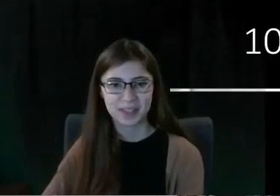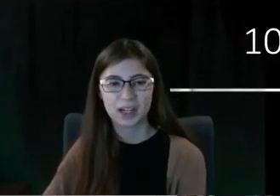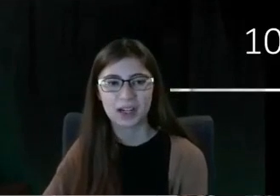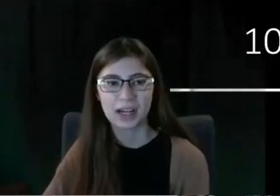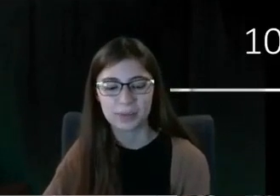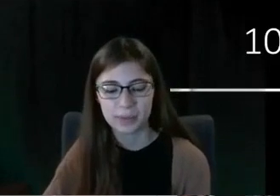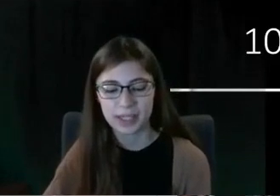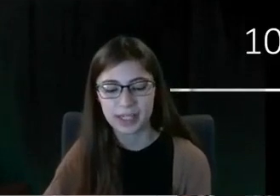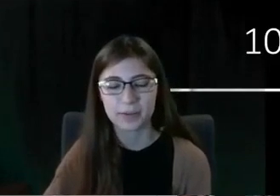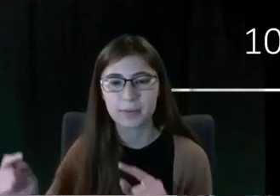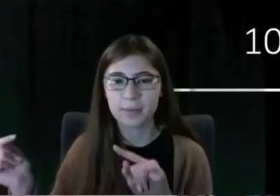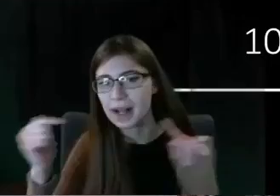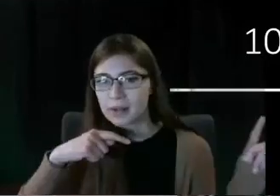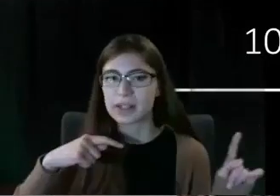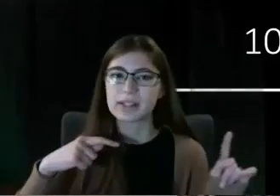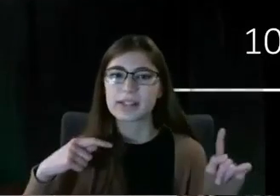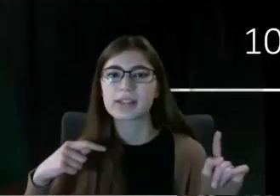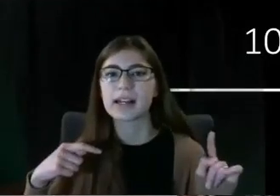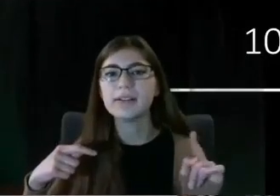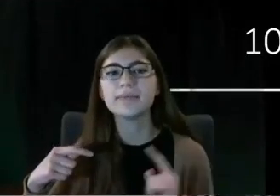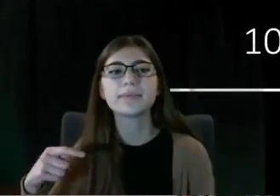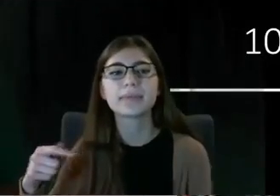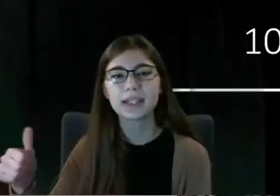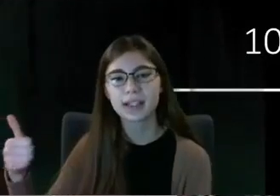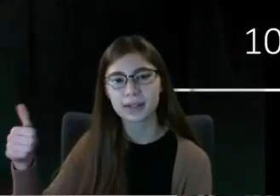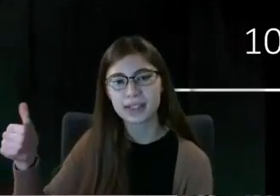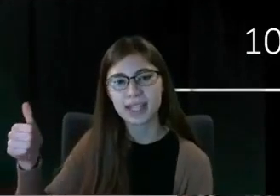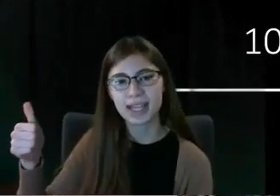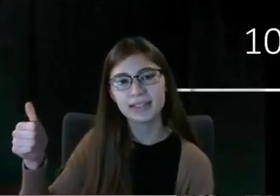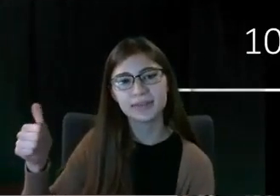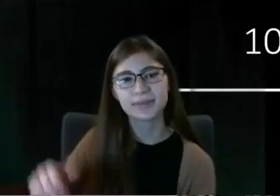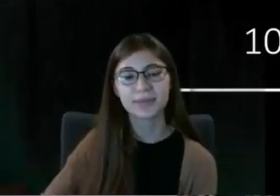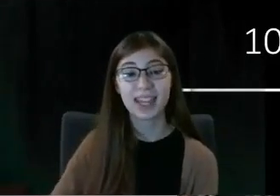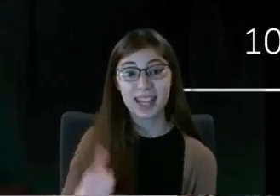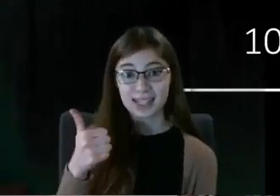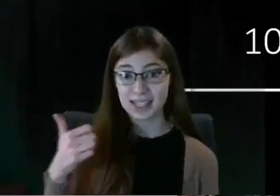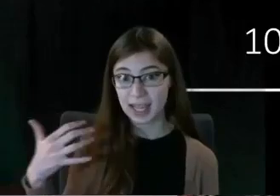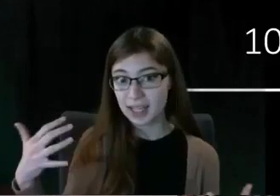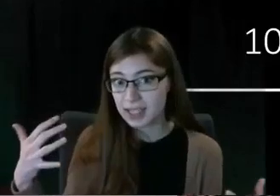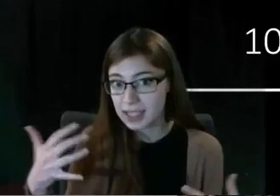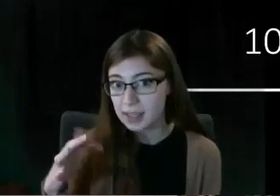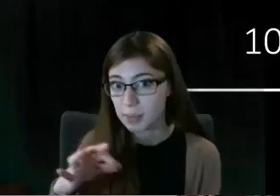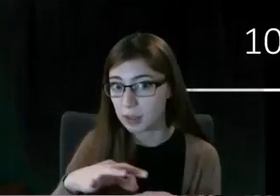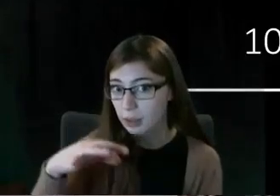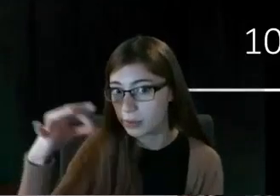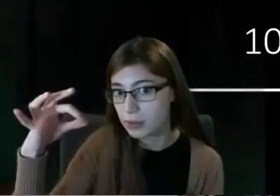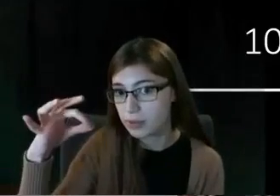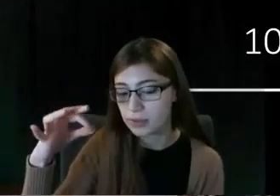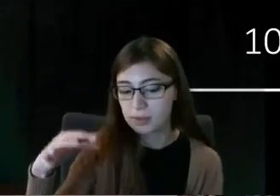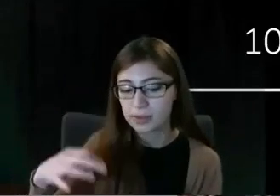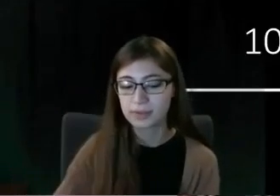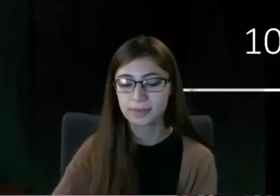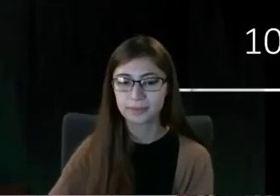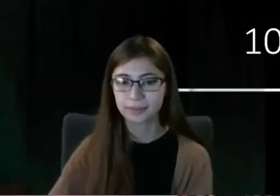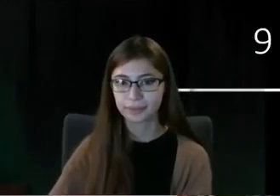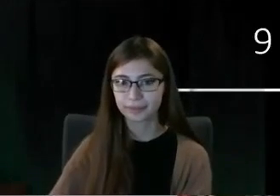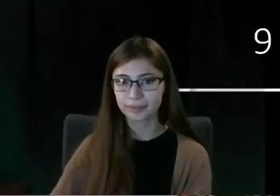All right, we're going to go backwards now. Go 10. 10 timid ghosts.